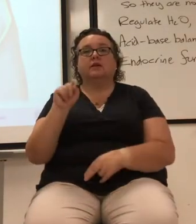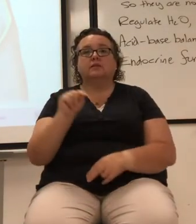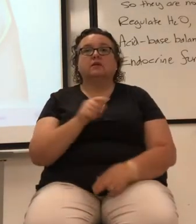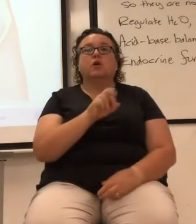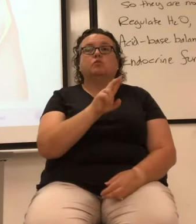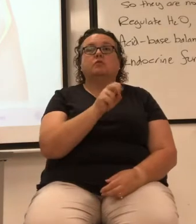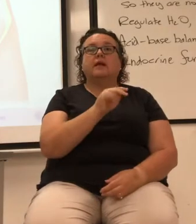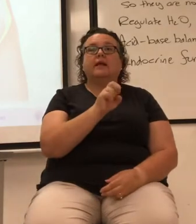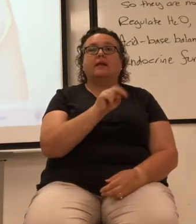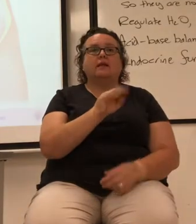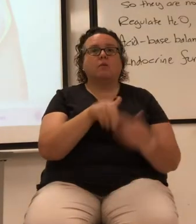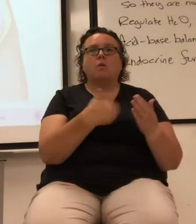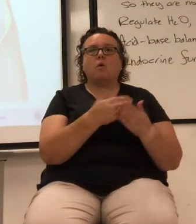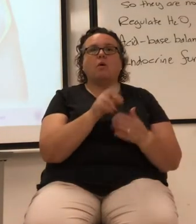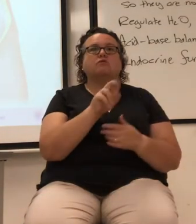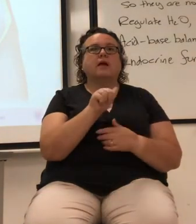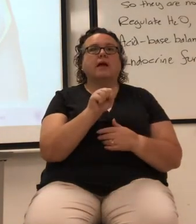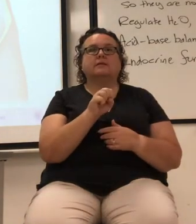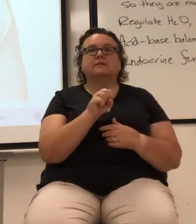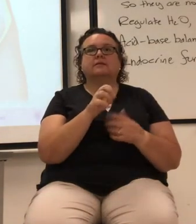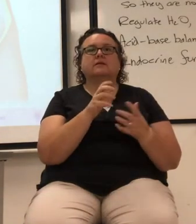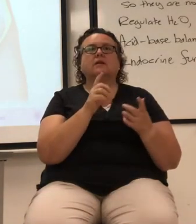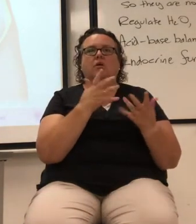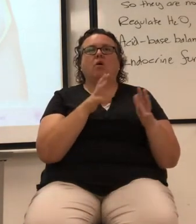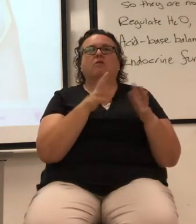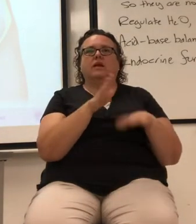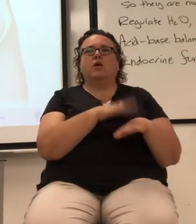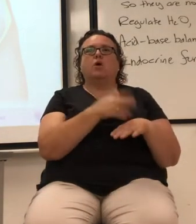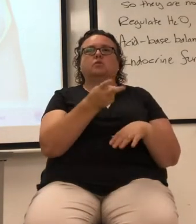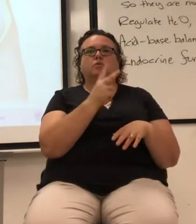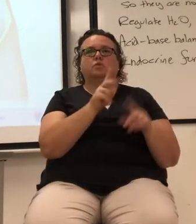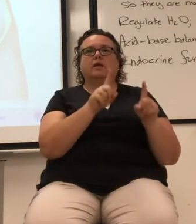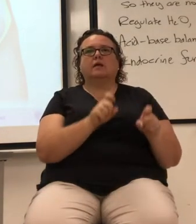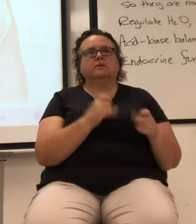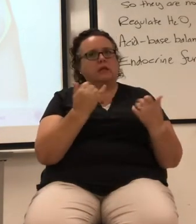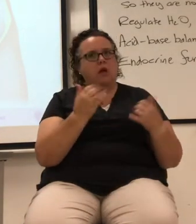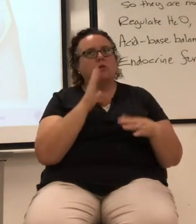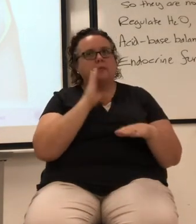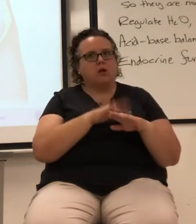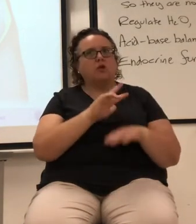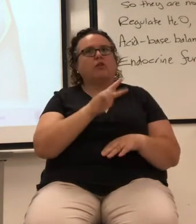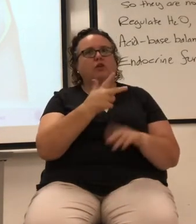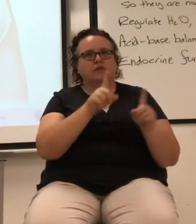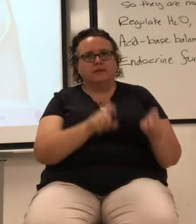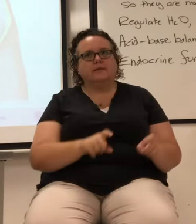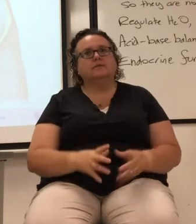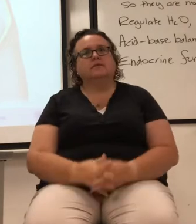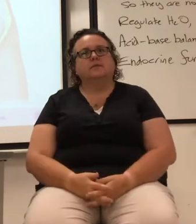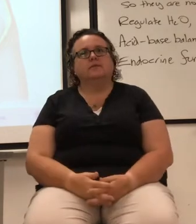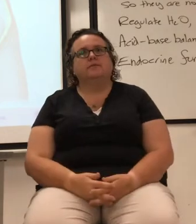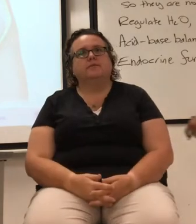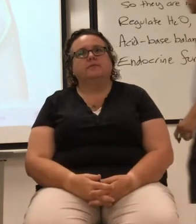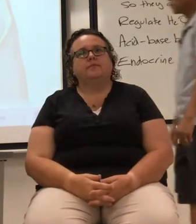RAS mechanism. It was on two tests already. It'll be on a third test.